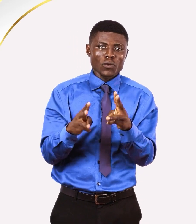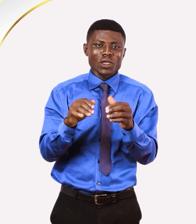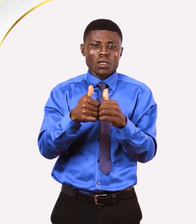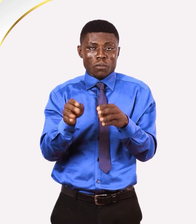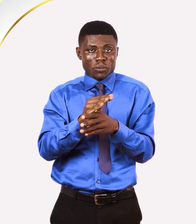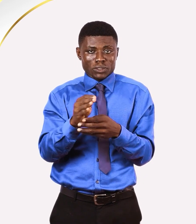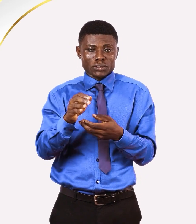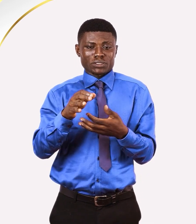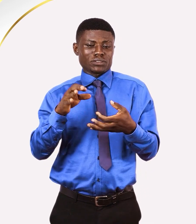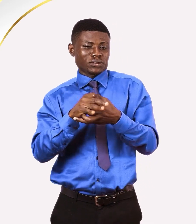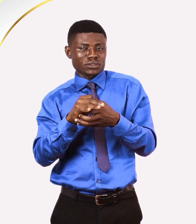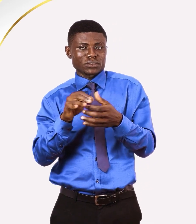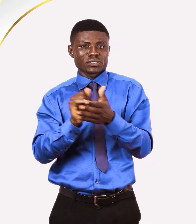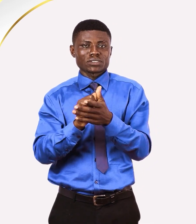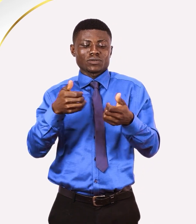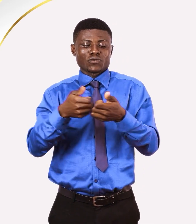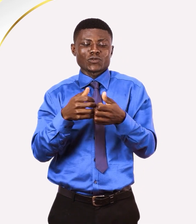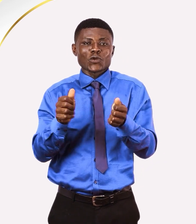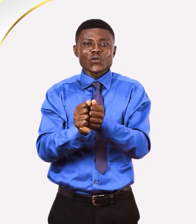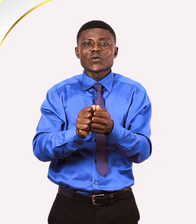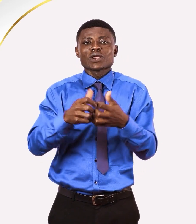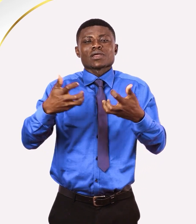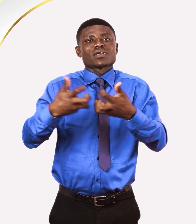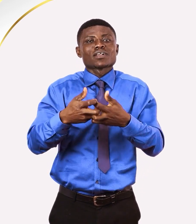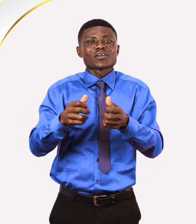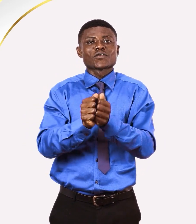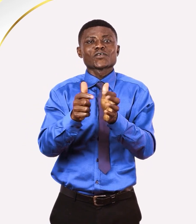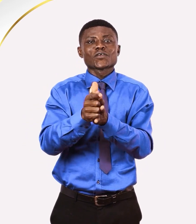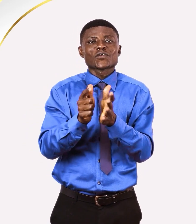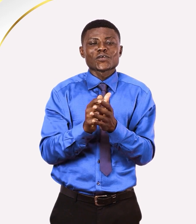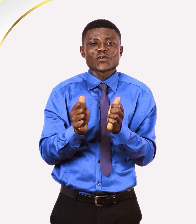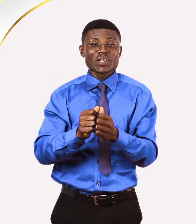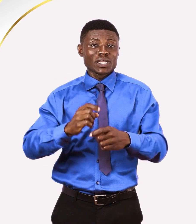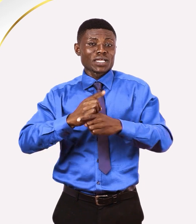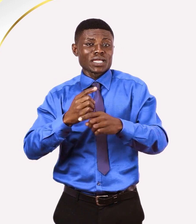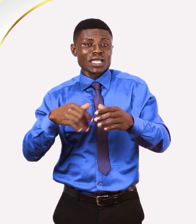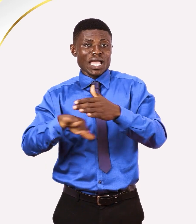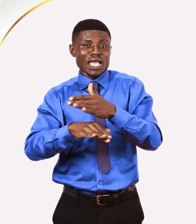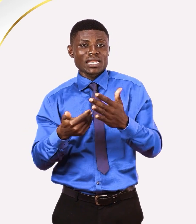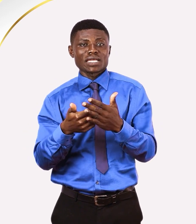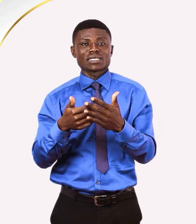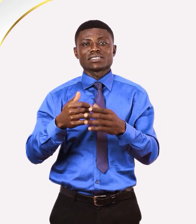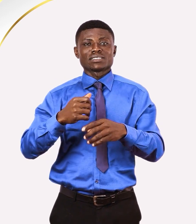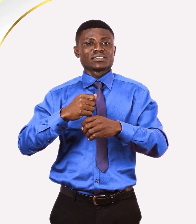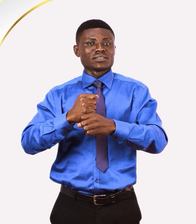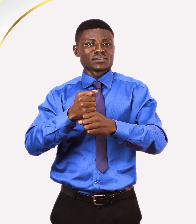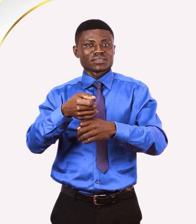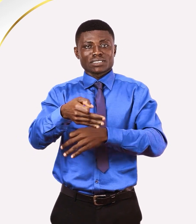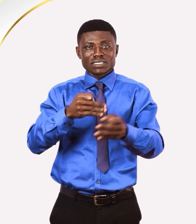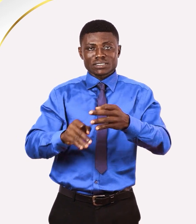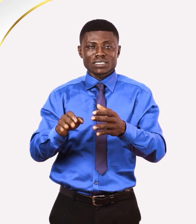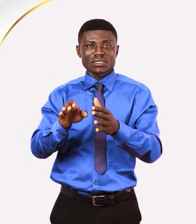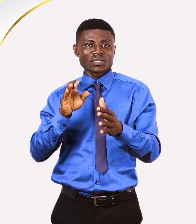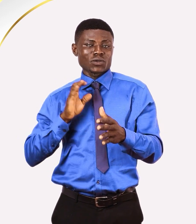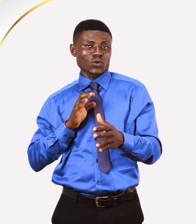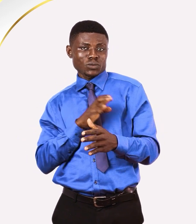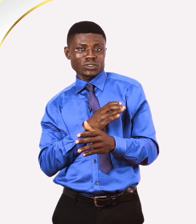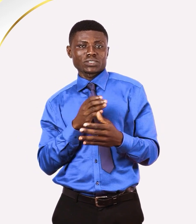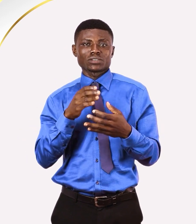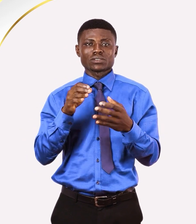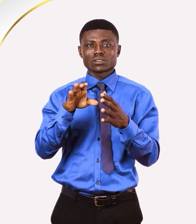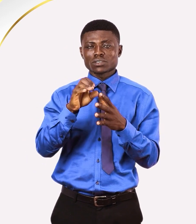business combinations in accordance with the law and the Securities and Exchange Commission Code on takeovers